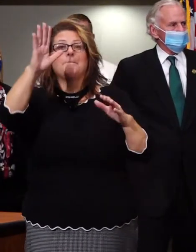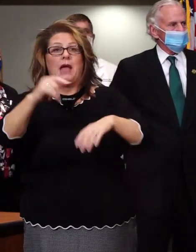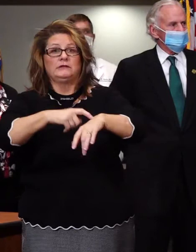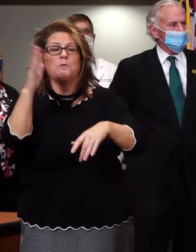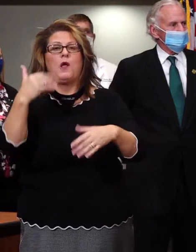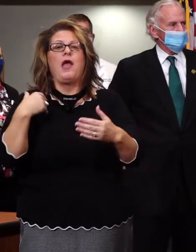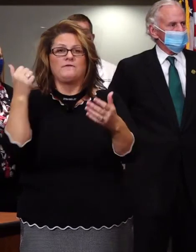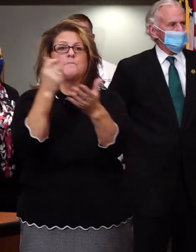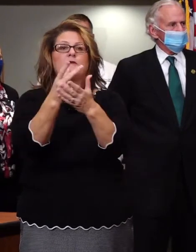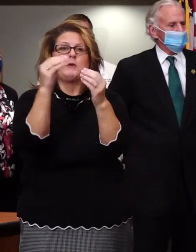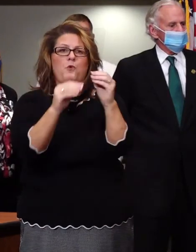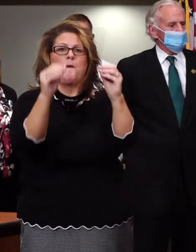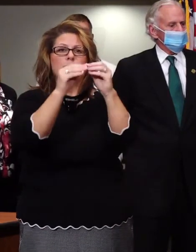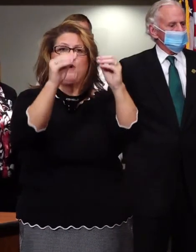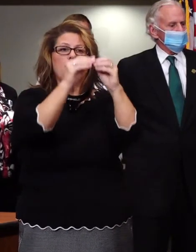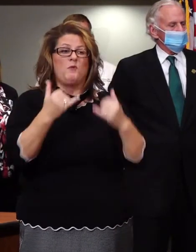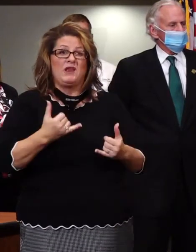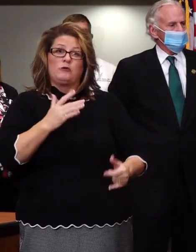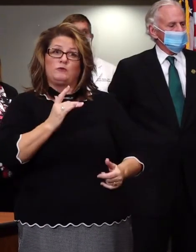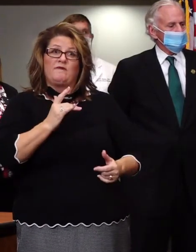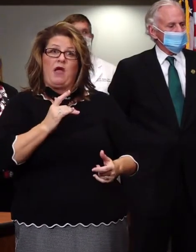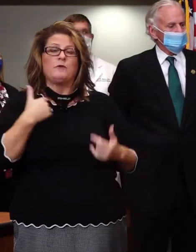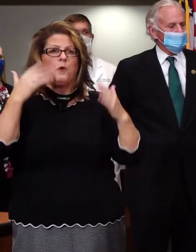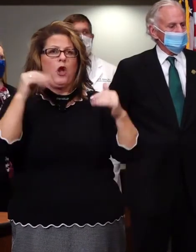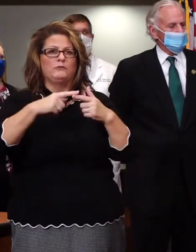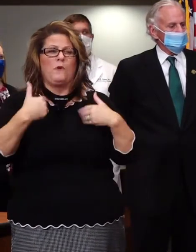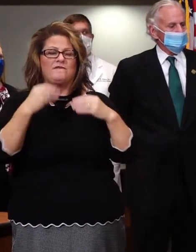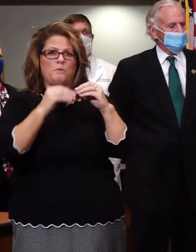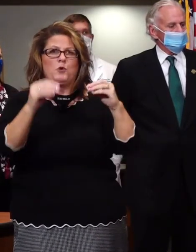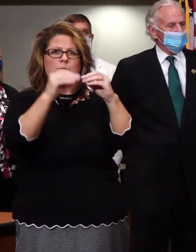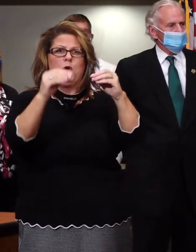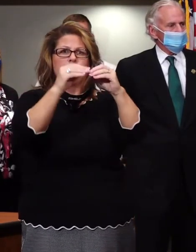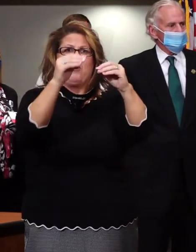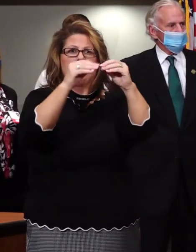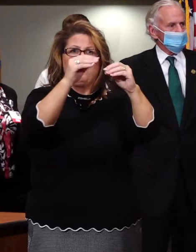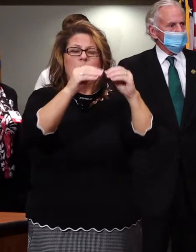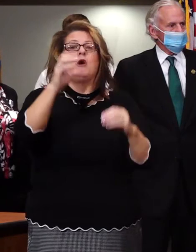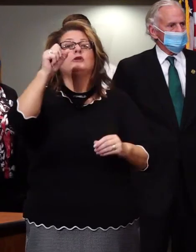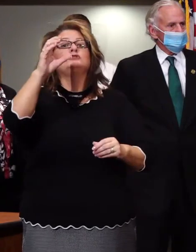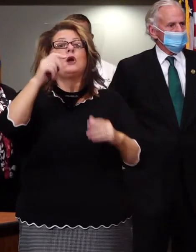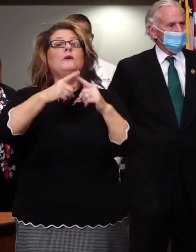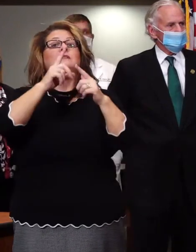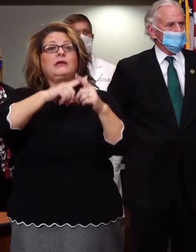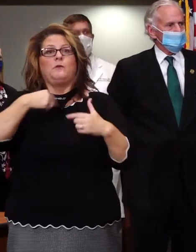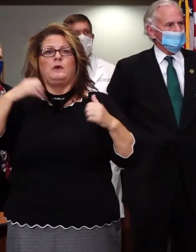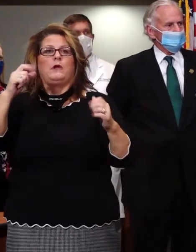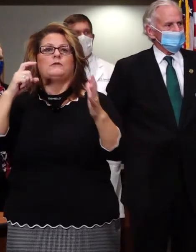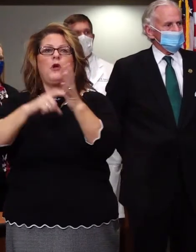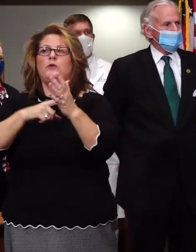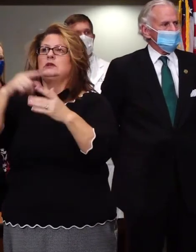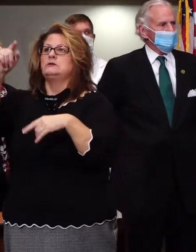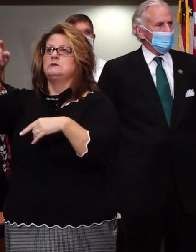have more ability to provide, in my opinion, what is a buffer between the community illness and the hospitalizations that subsequently happen.